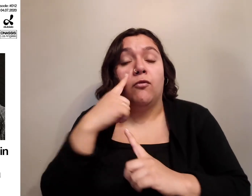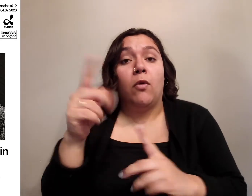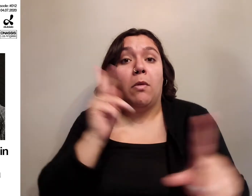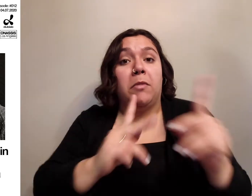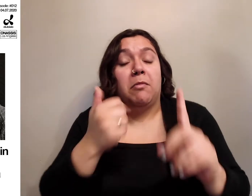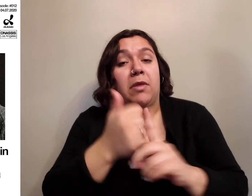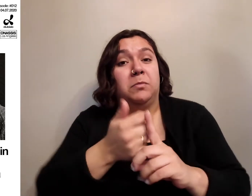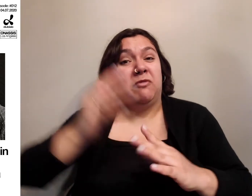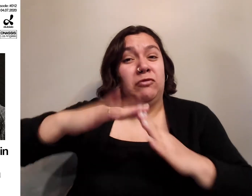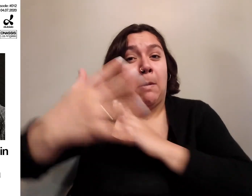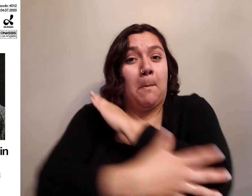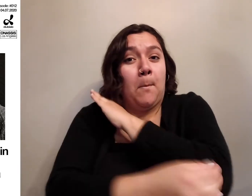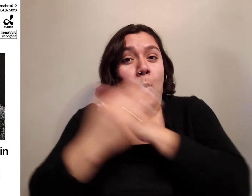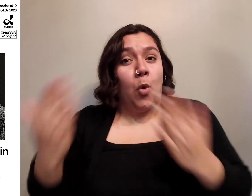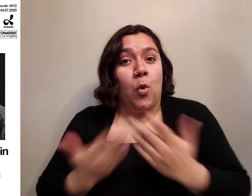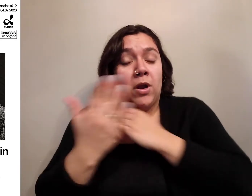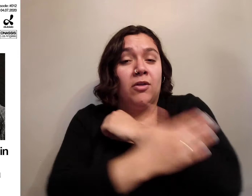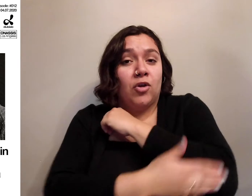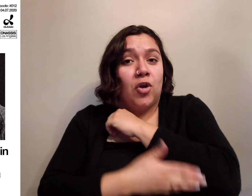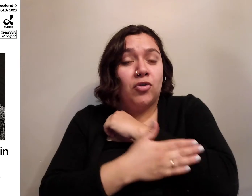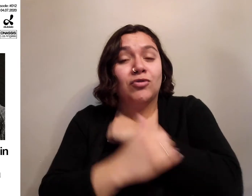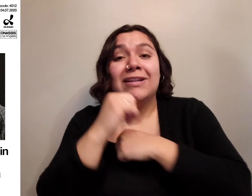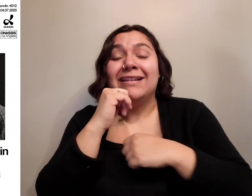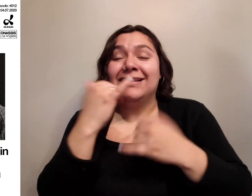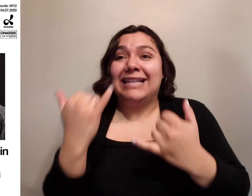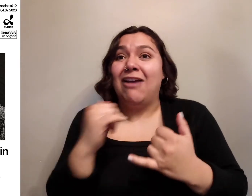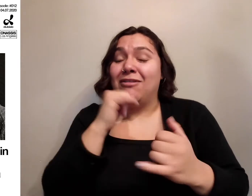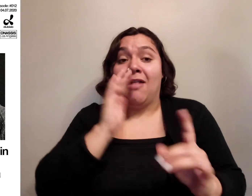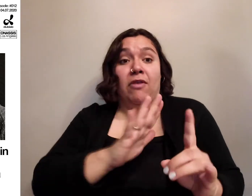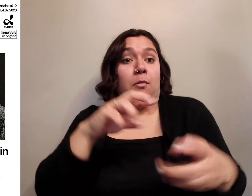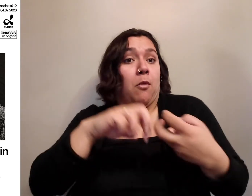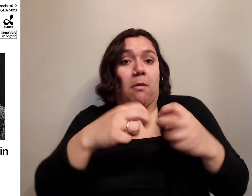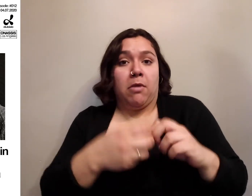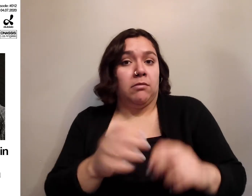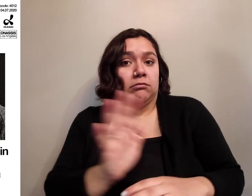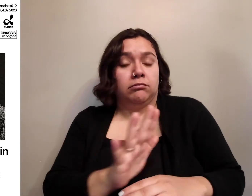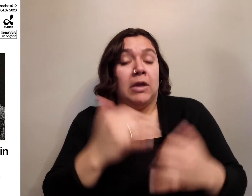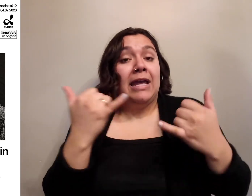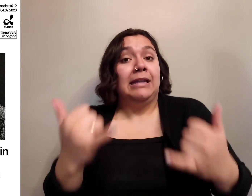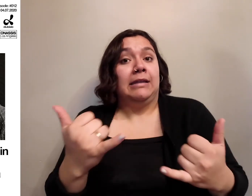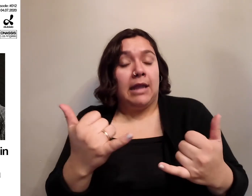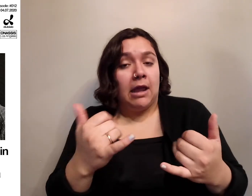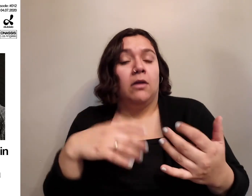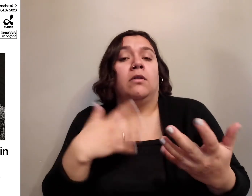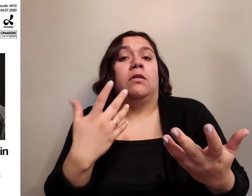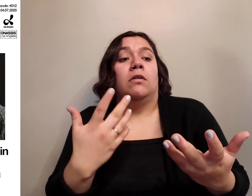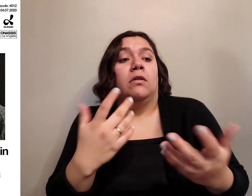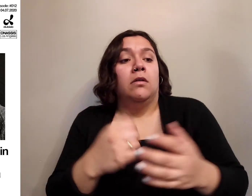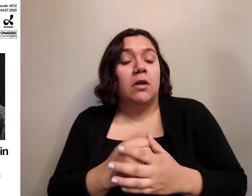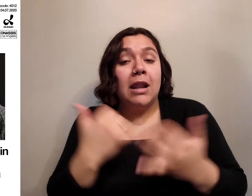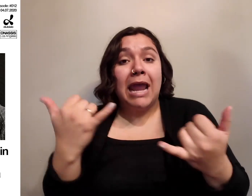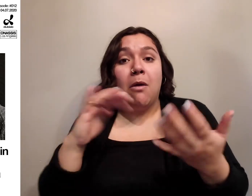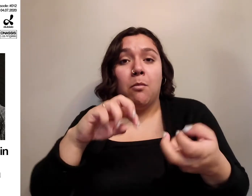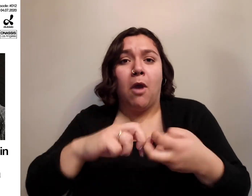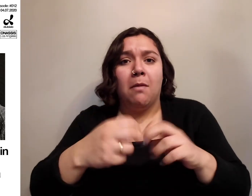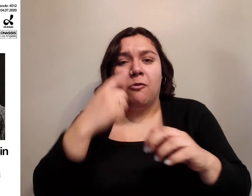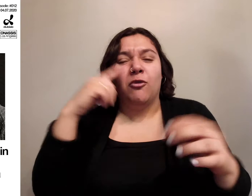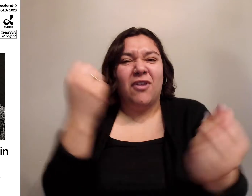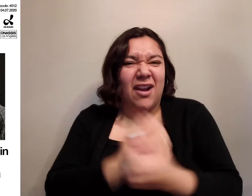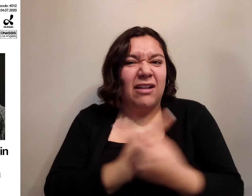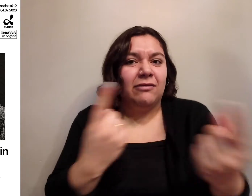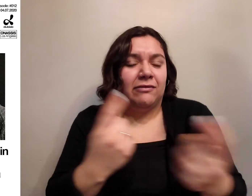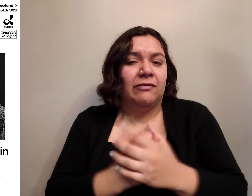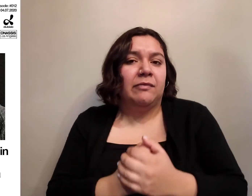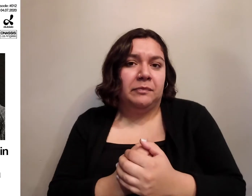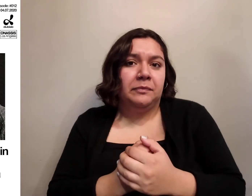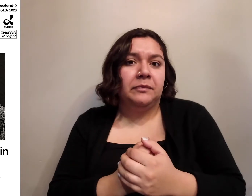people in this country are no longer just their problem. They become a problem for everyone. And